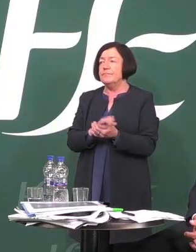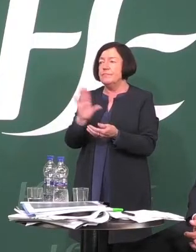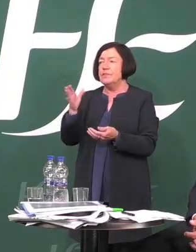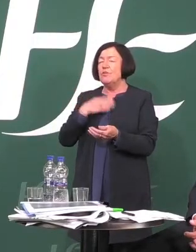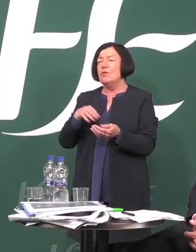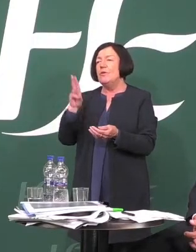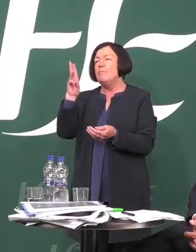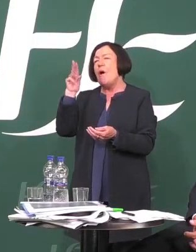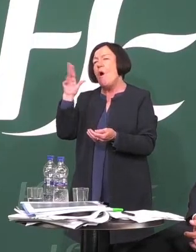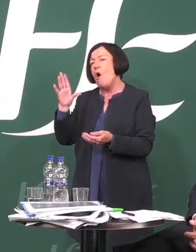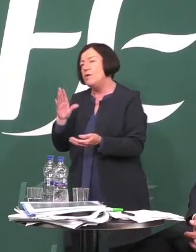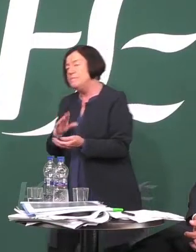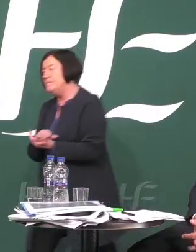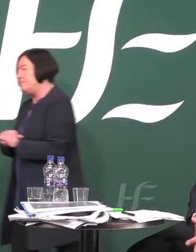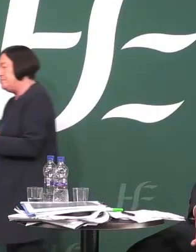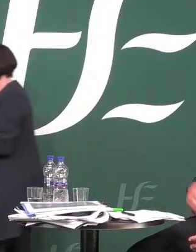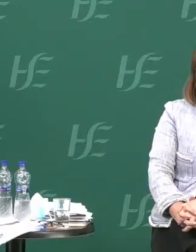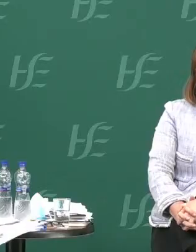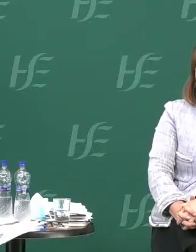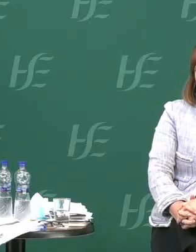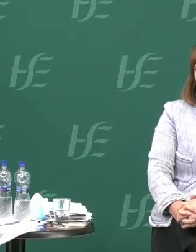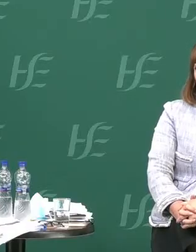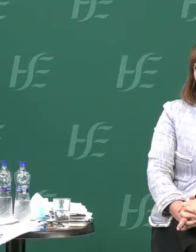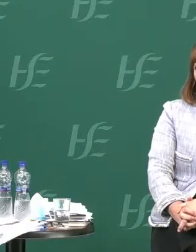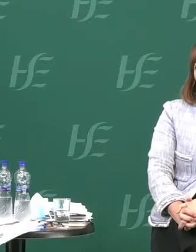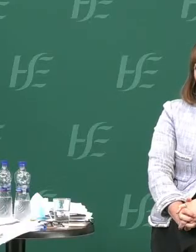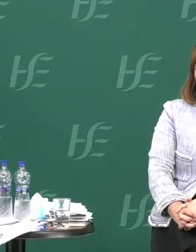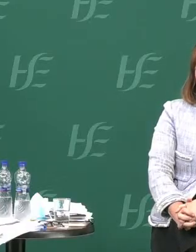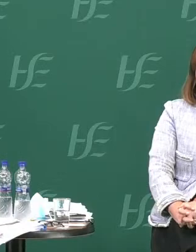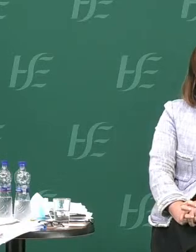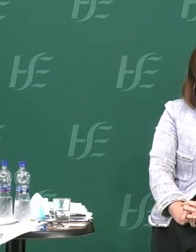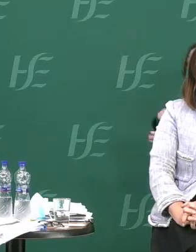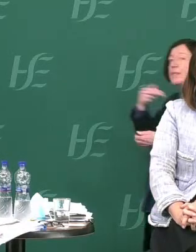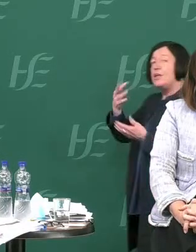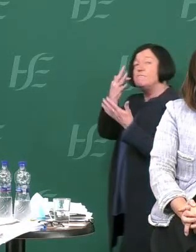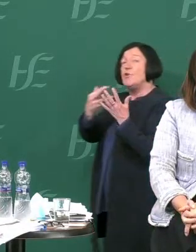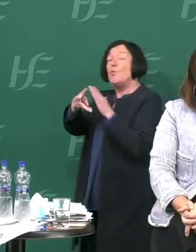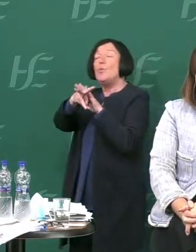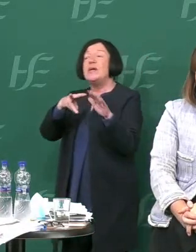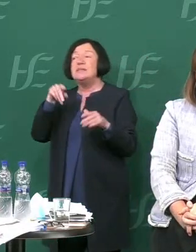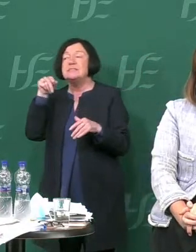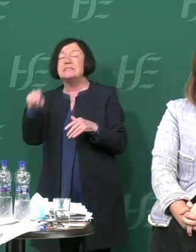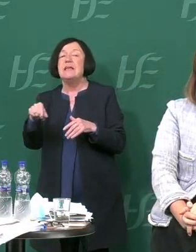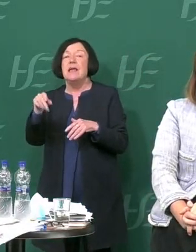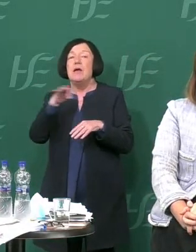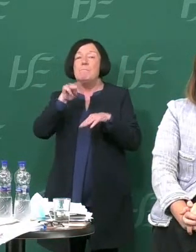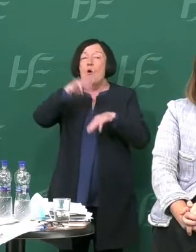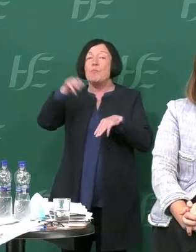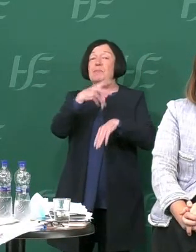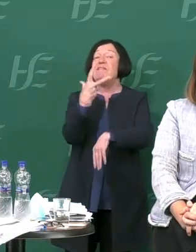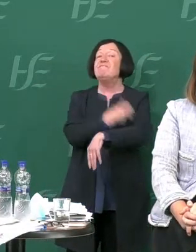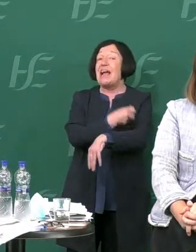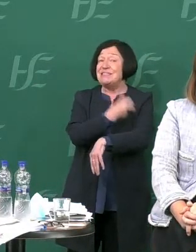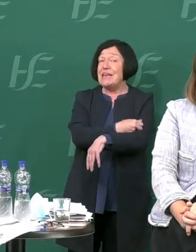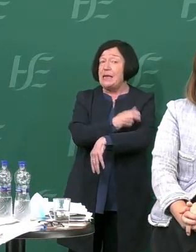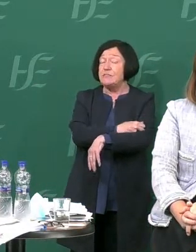Just, Paul, you were saying that like the kind of next few weeks are extremely important in terms of like getting more people